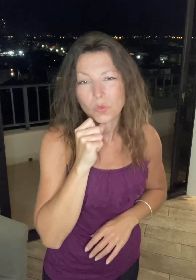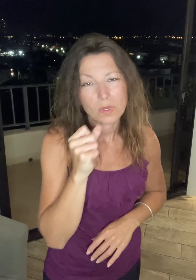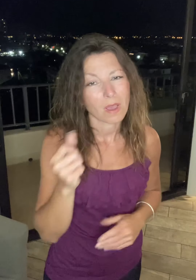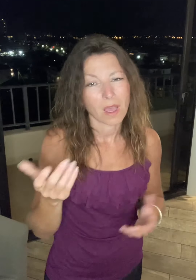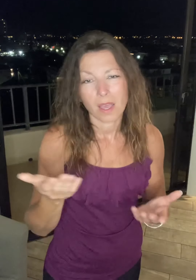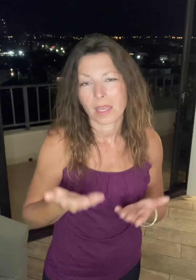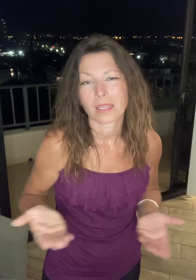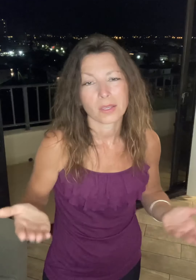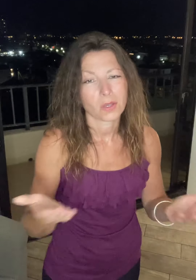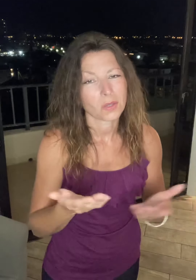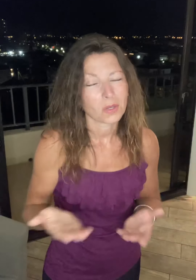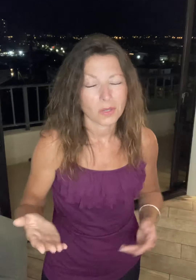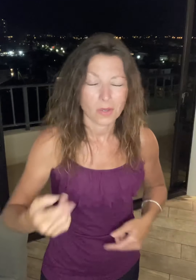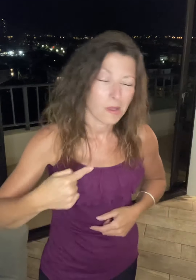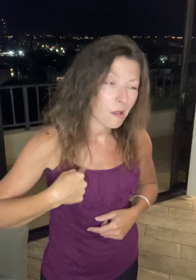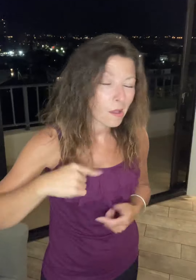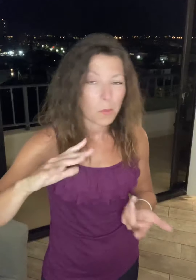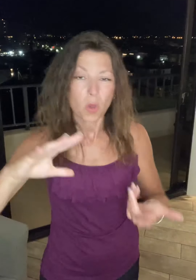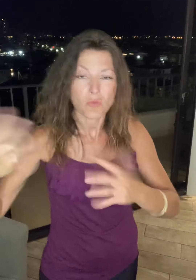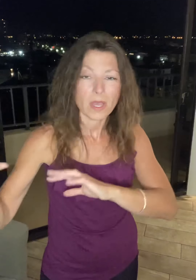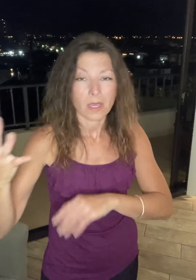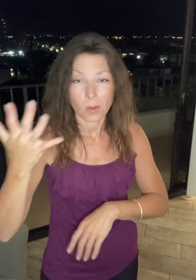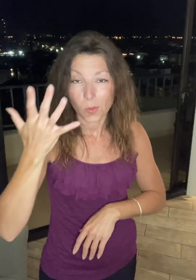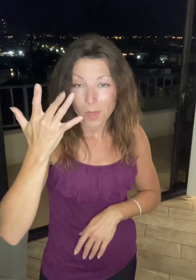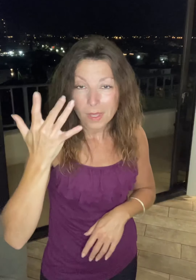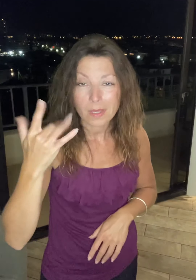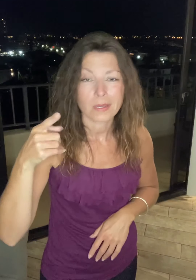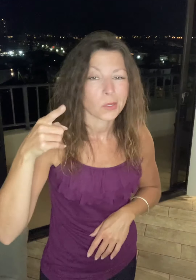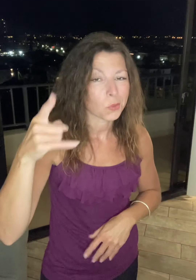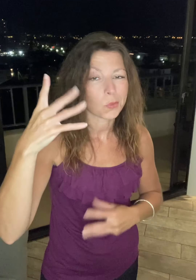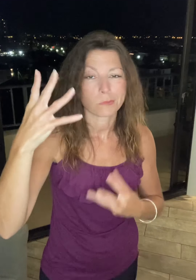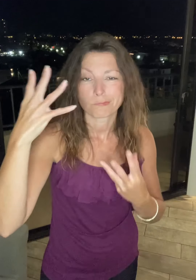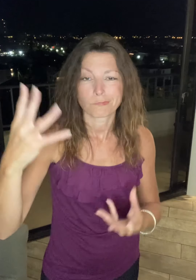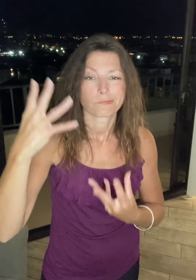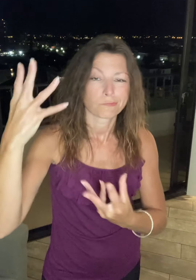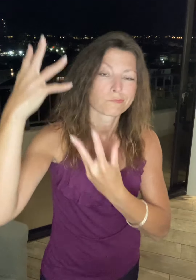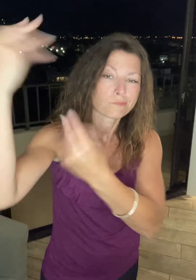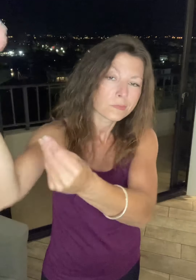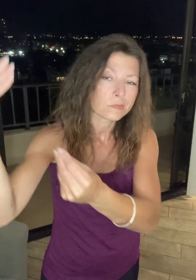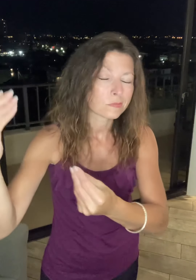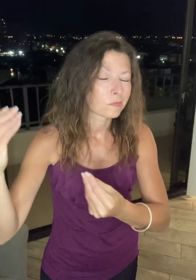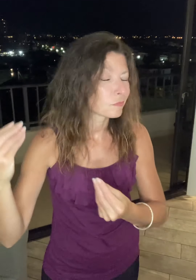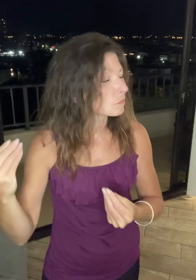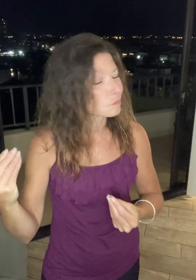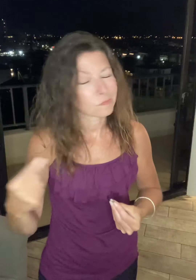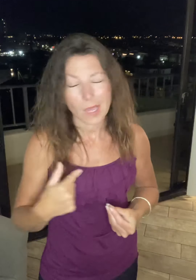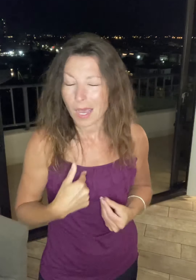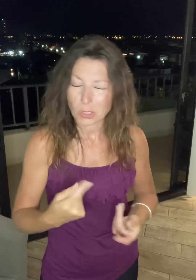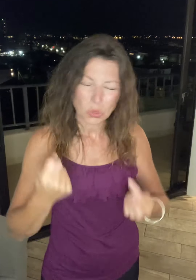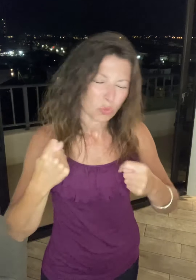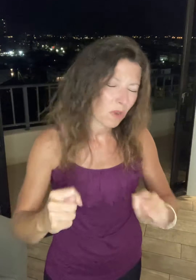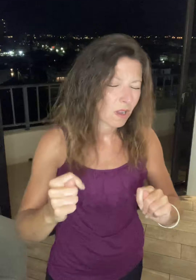Yeah, I'm a wreck, but since you've been gone, I tried to put this